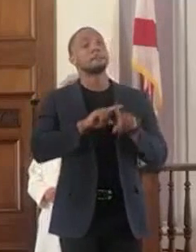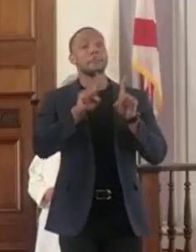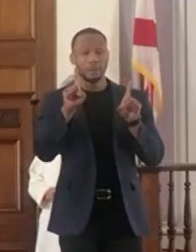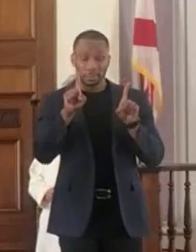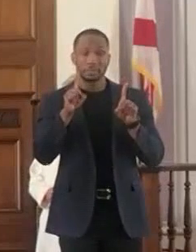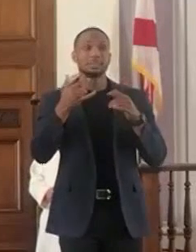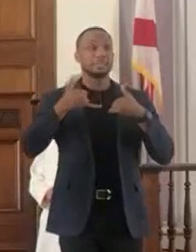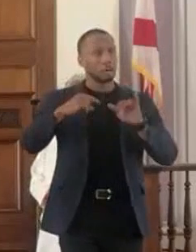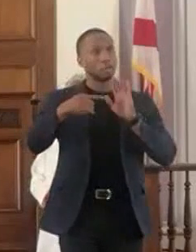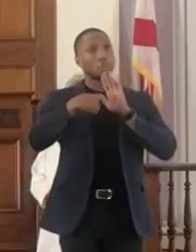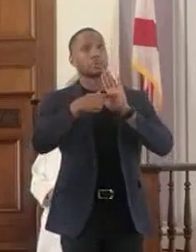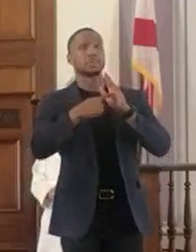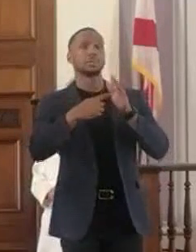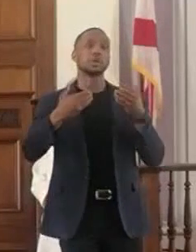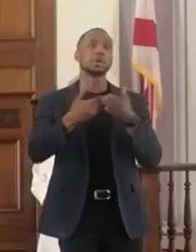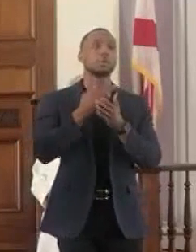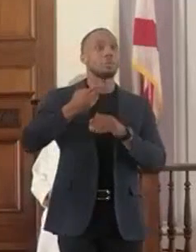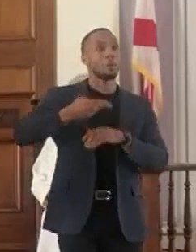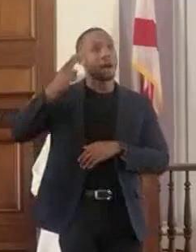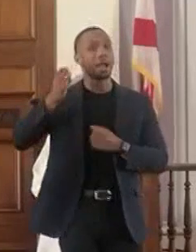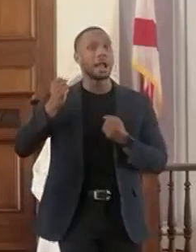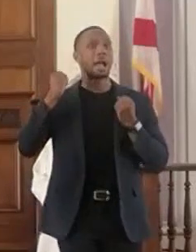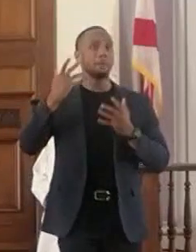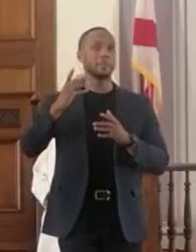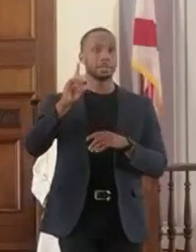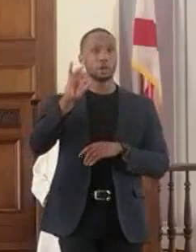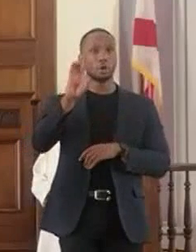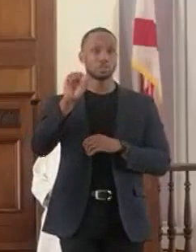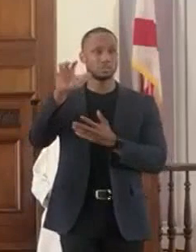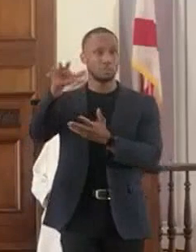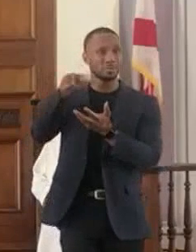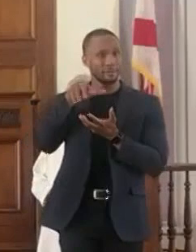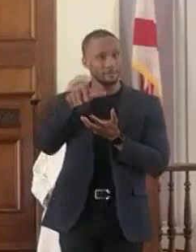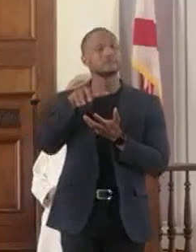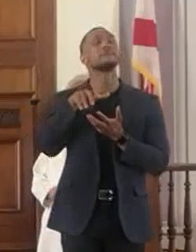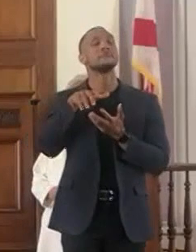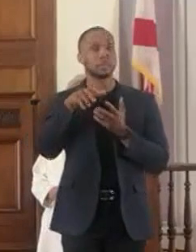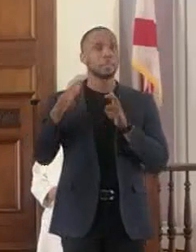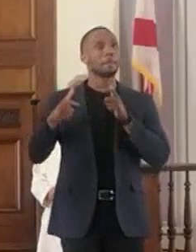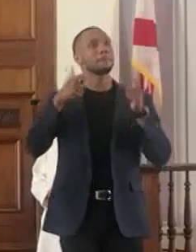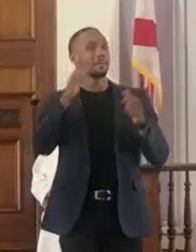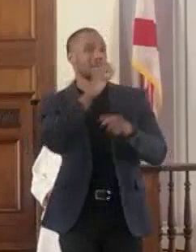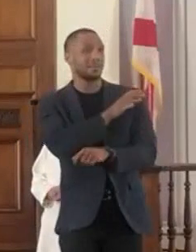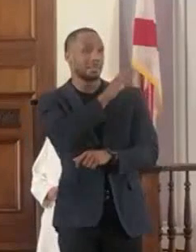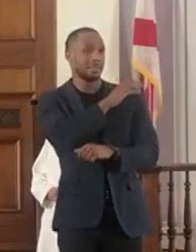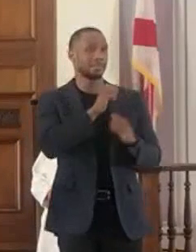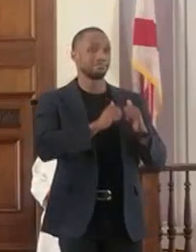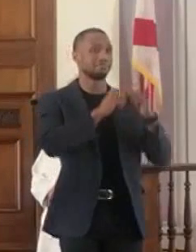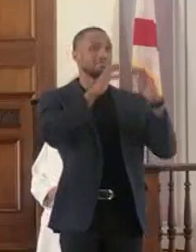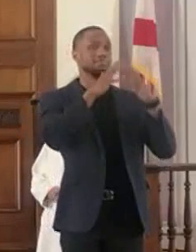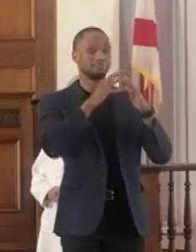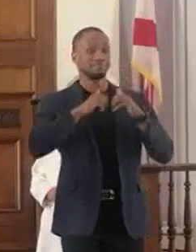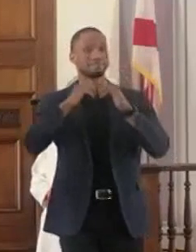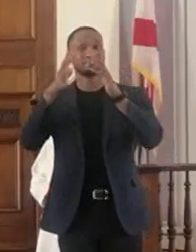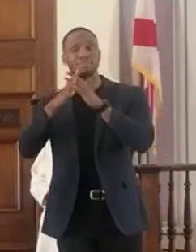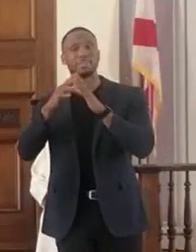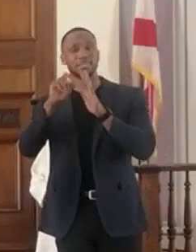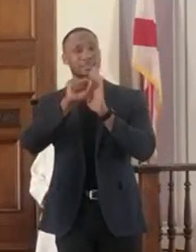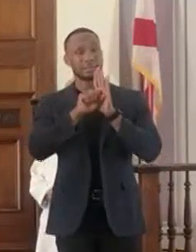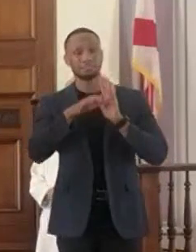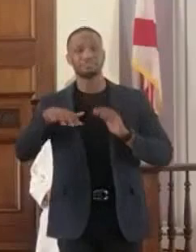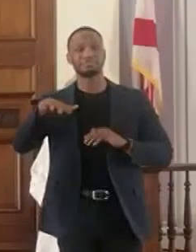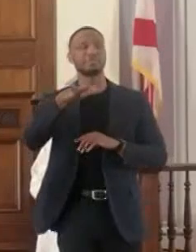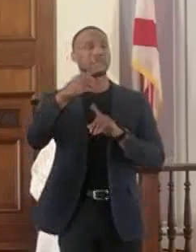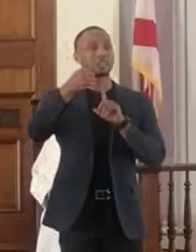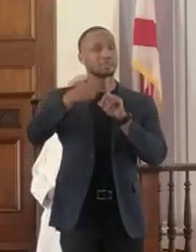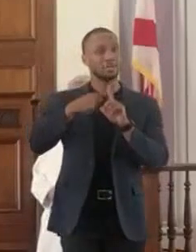that'll still represent a new high in total doses for us. Our large clinic sites that we had set up around the state last month